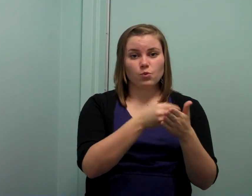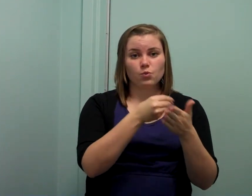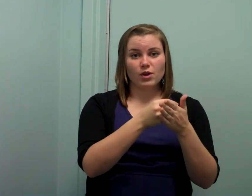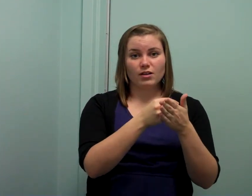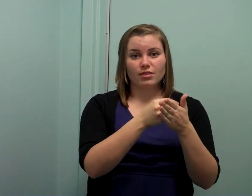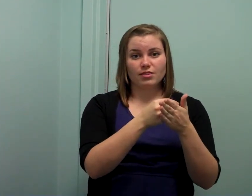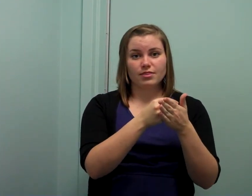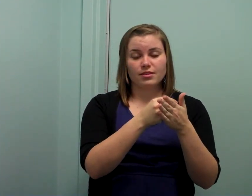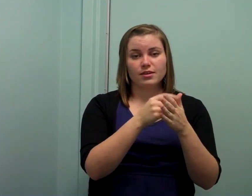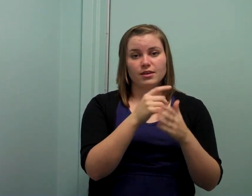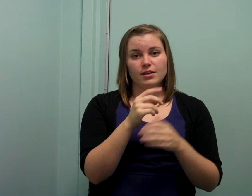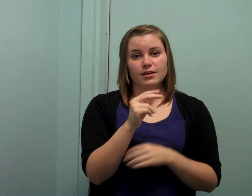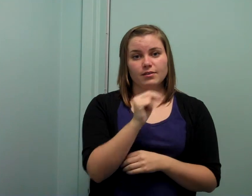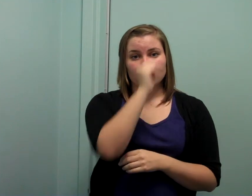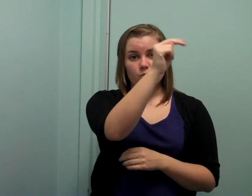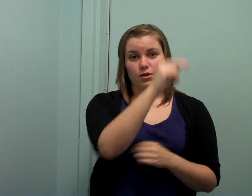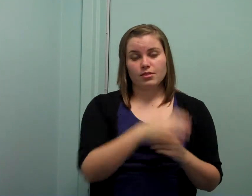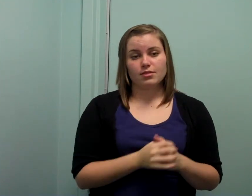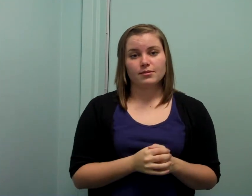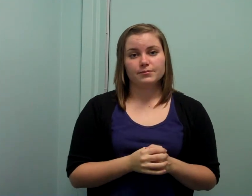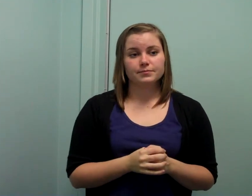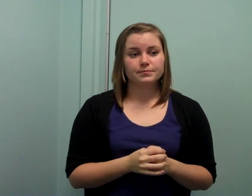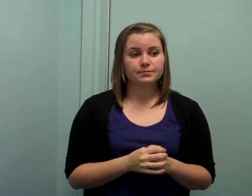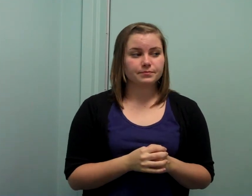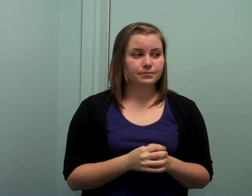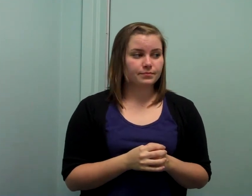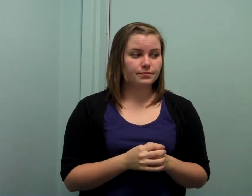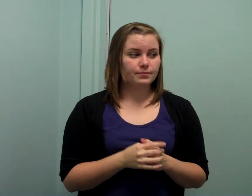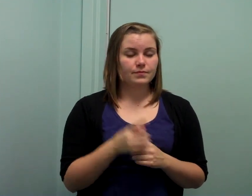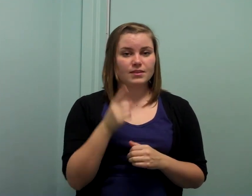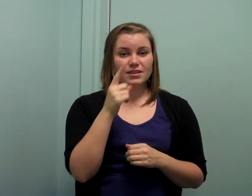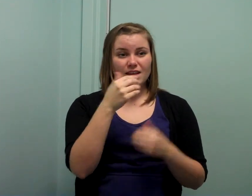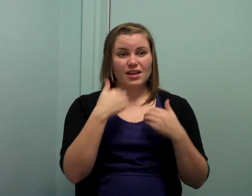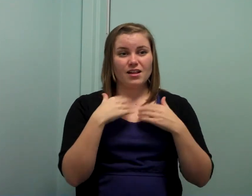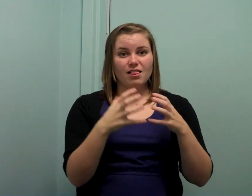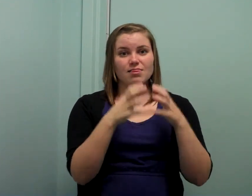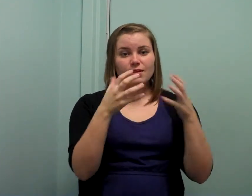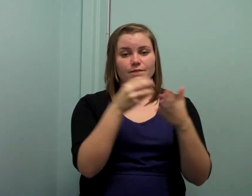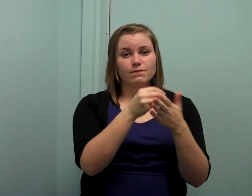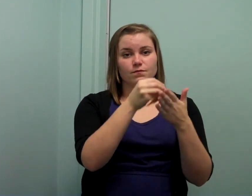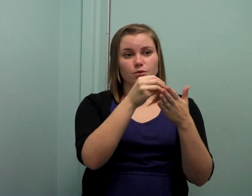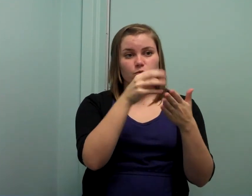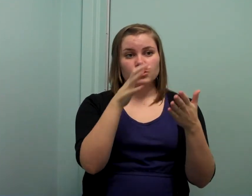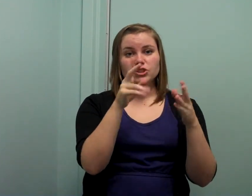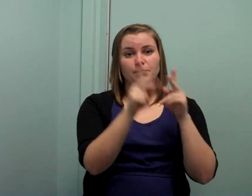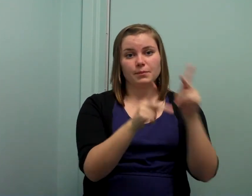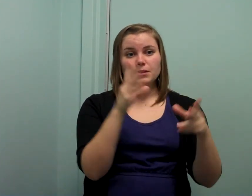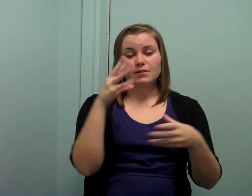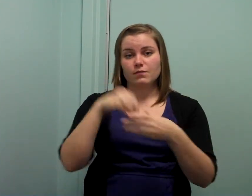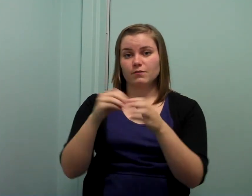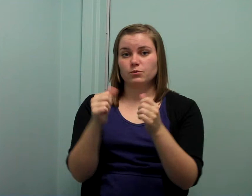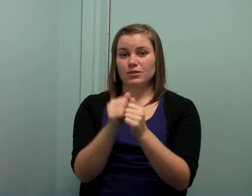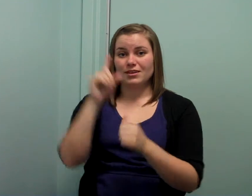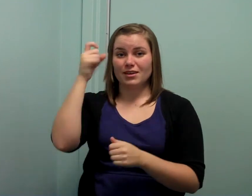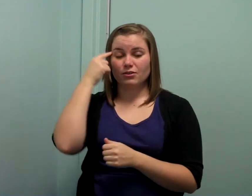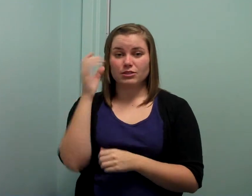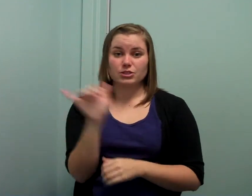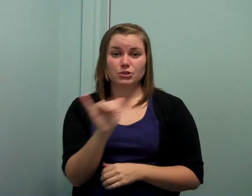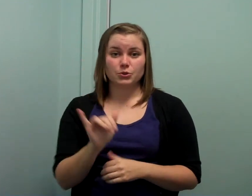more than just landed aristocracy, we now had concentrated wealth in commerce. And those two